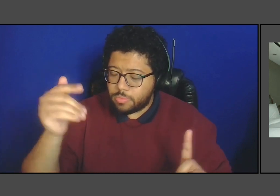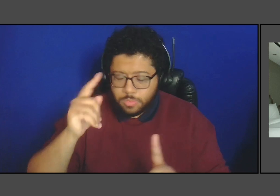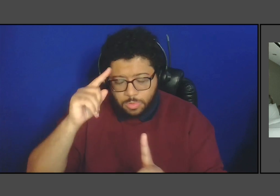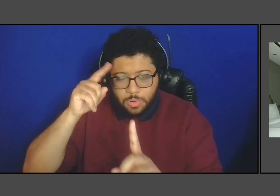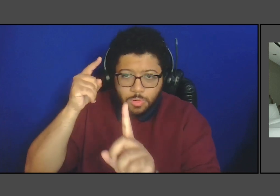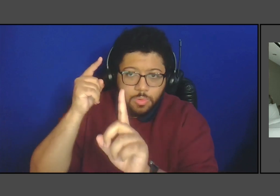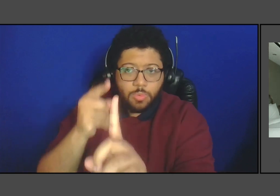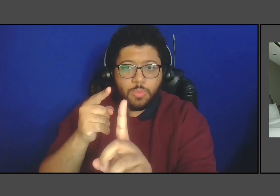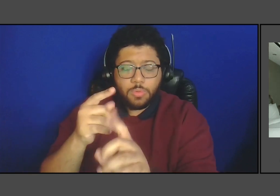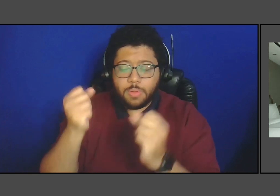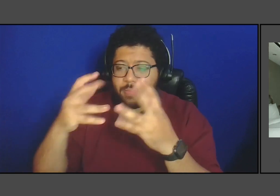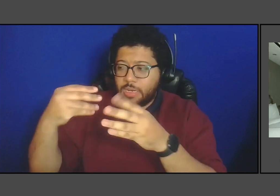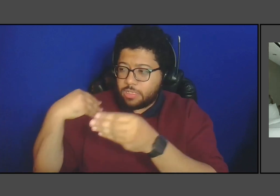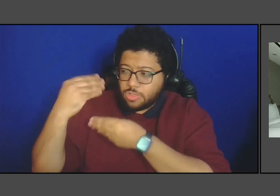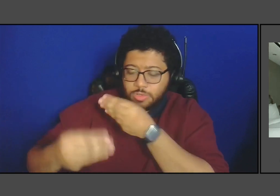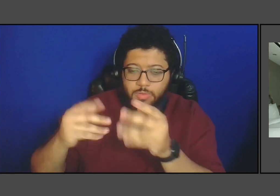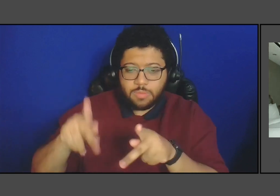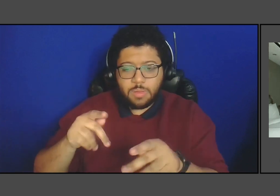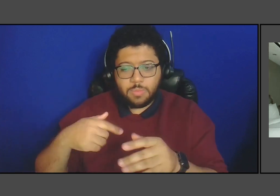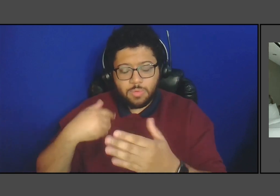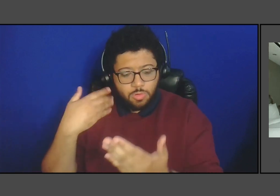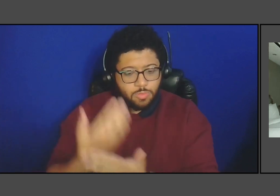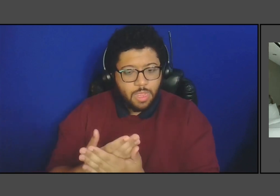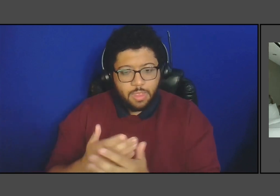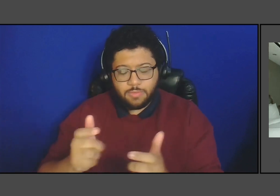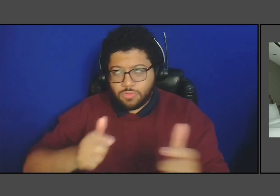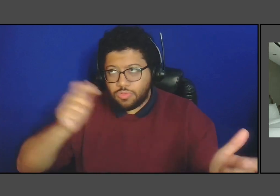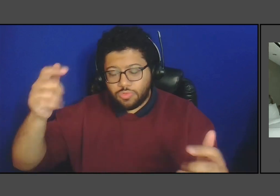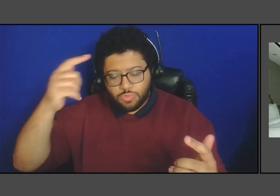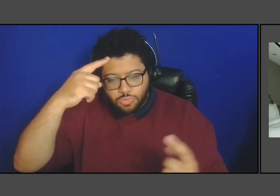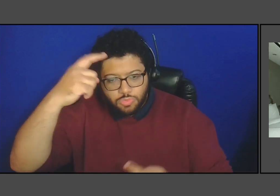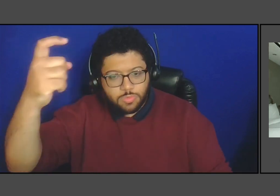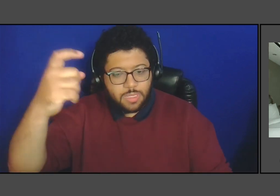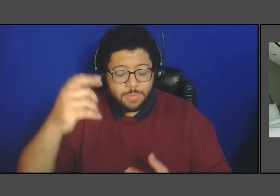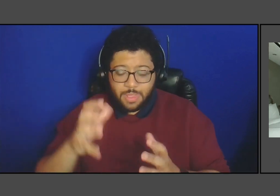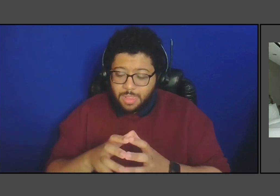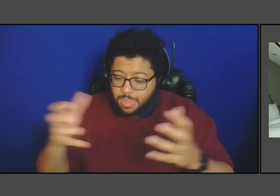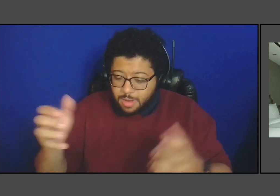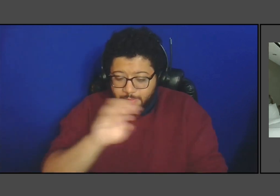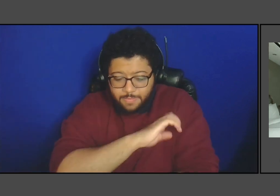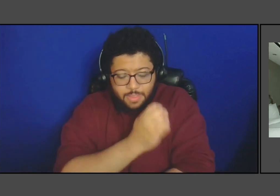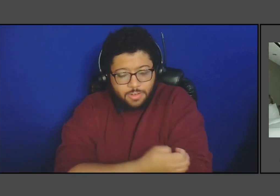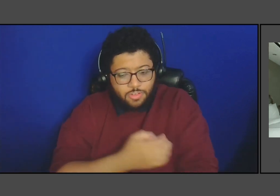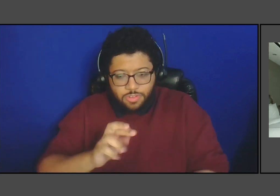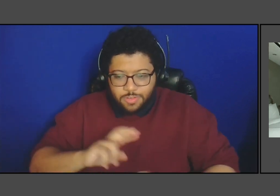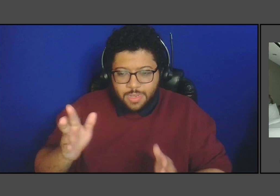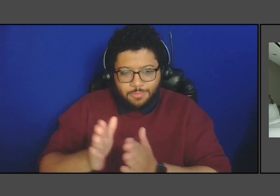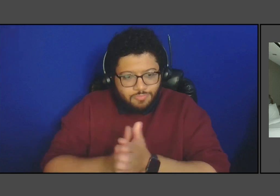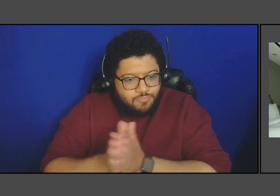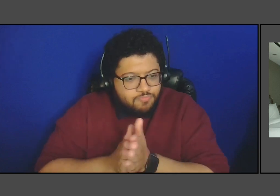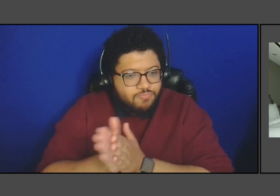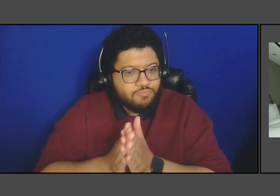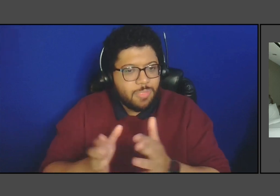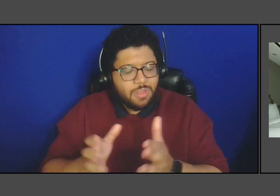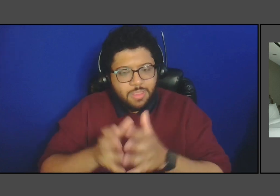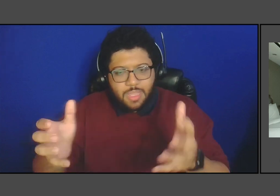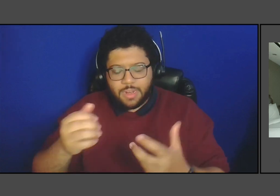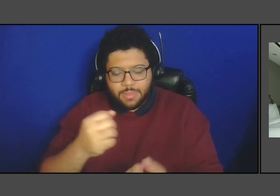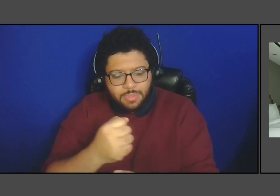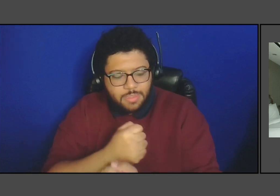huge dreams and a lot of energy and a lot of enthusiasm and a lot of love for their family